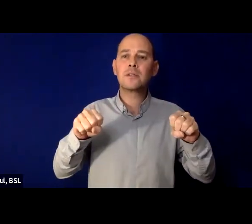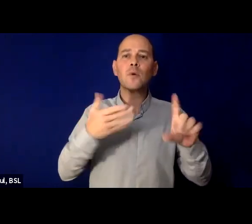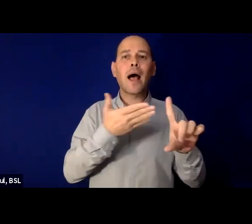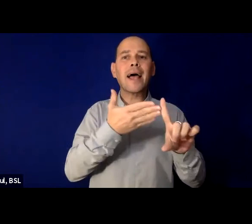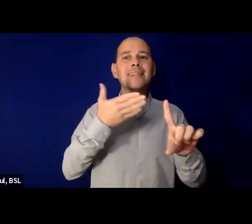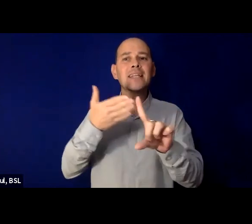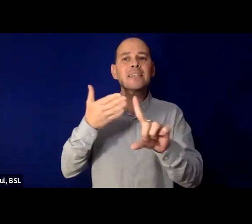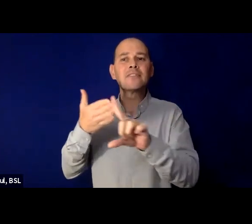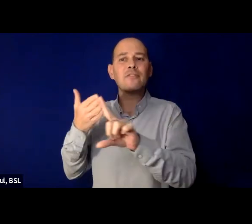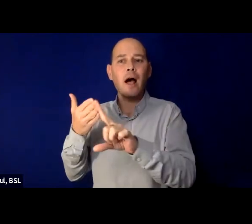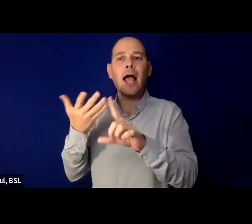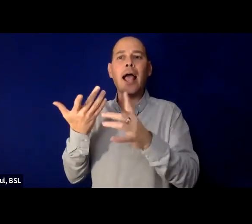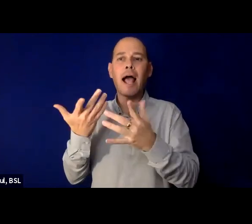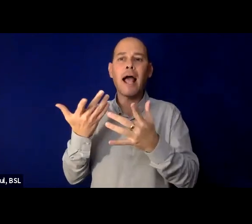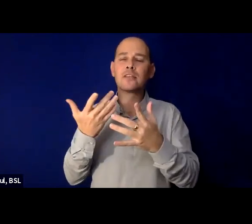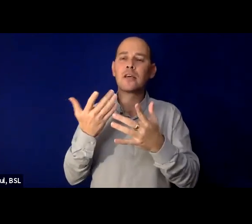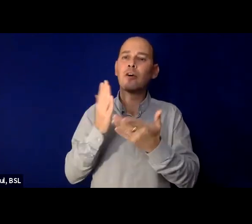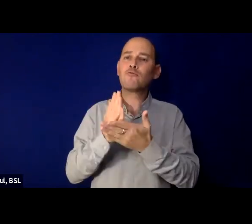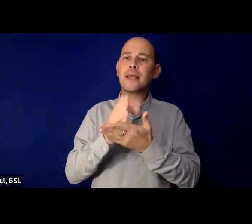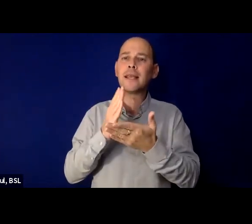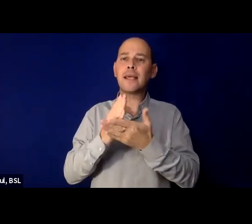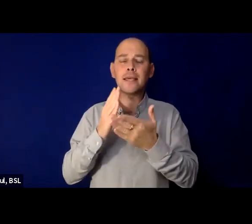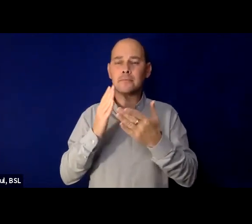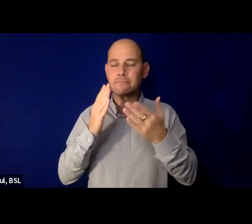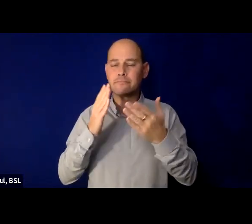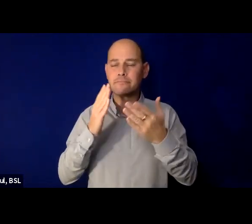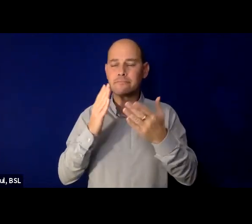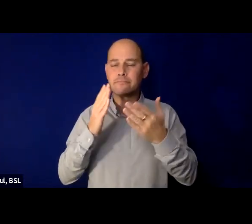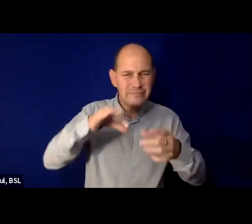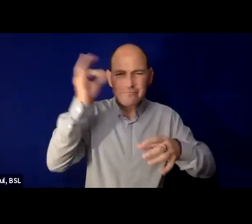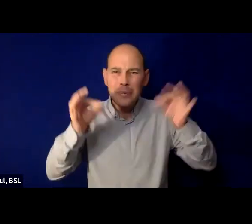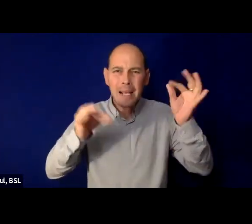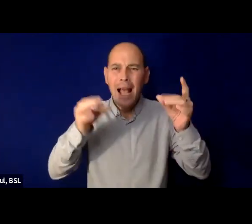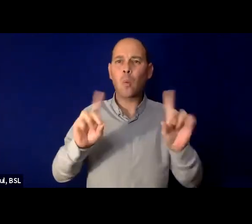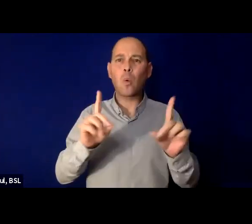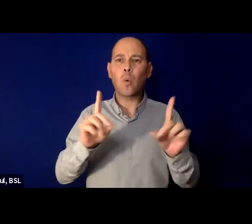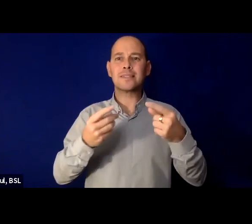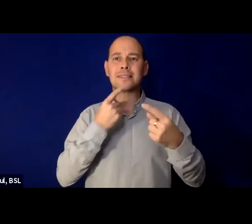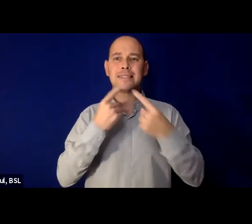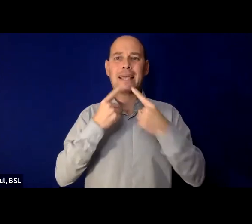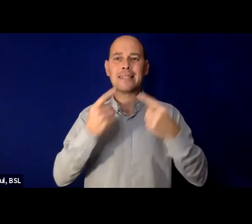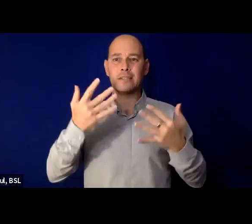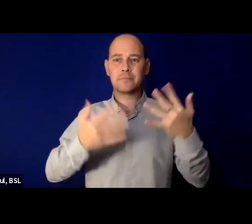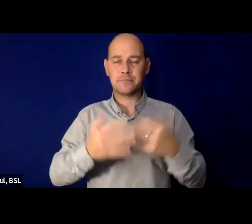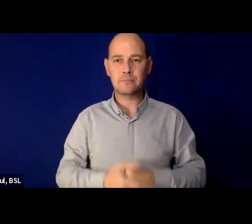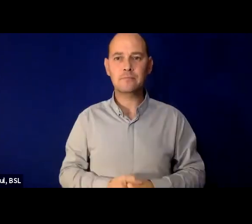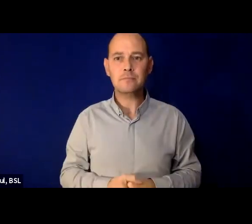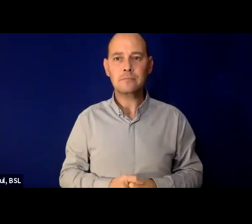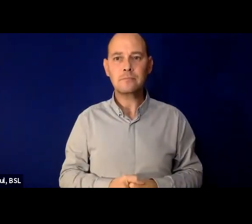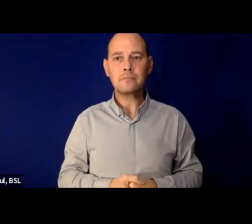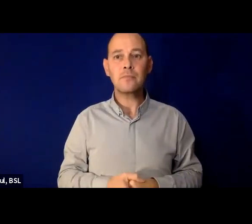identify and work to see what that data is. And I think what we saw in a variety of countries is